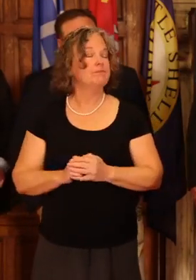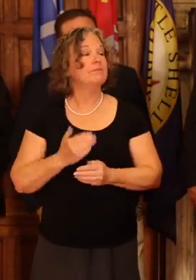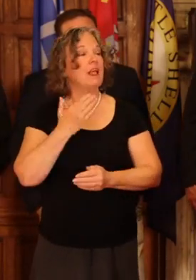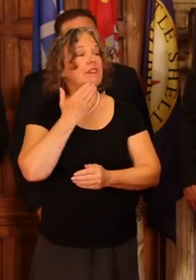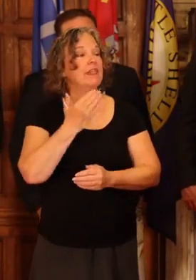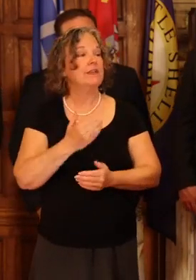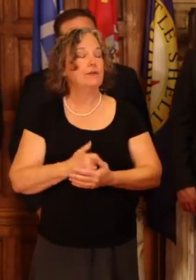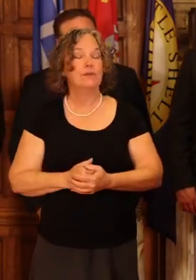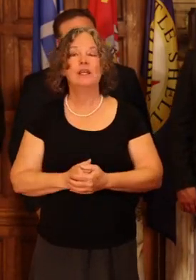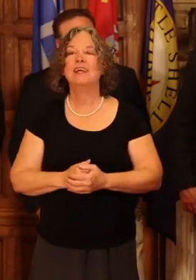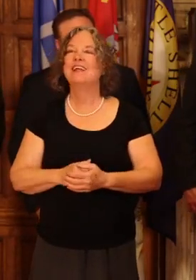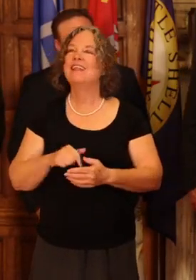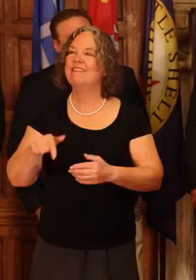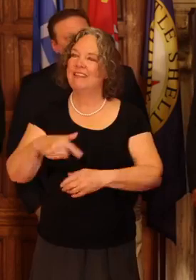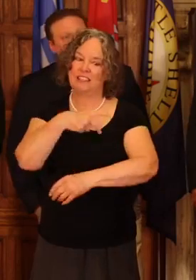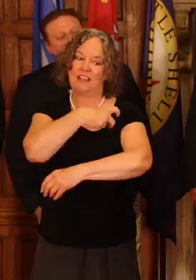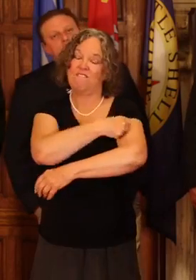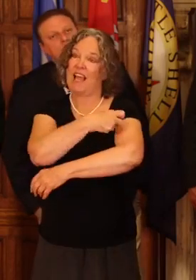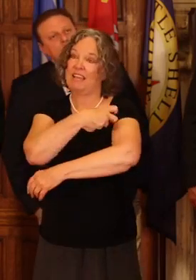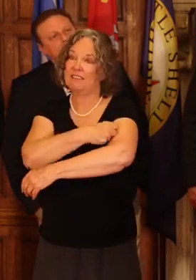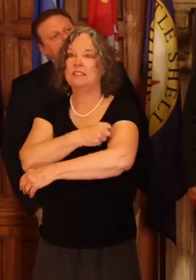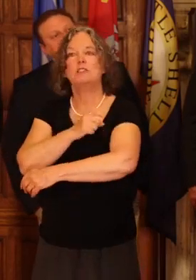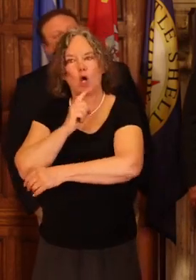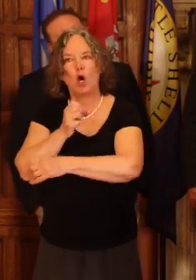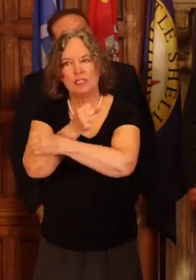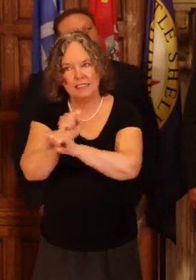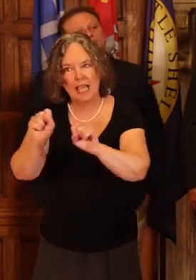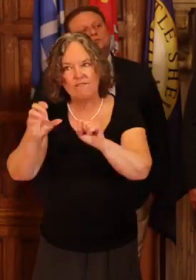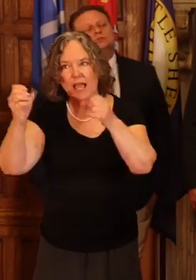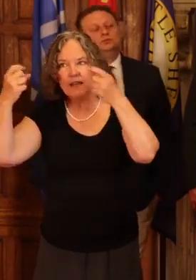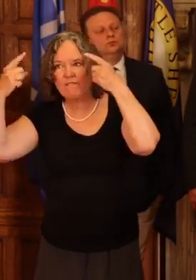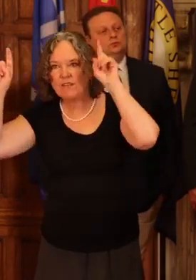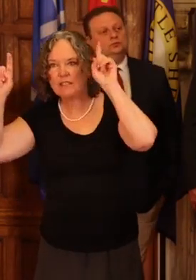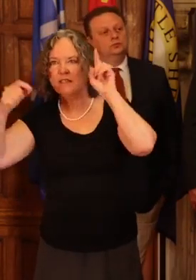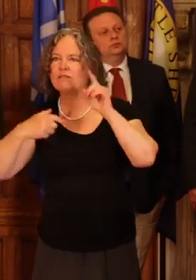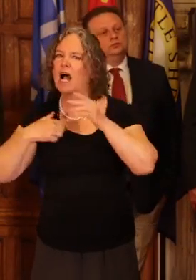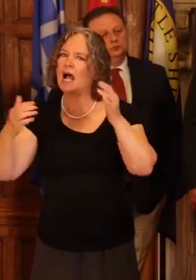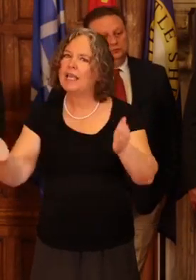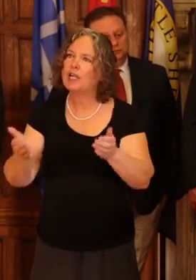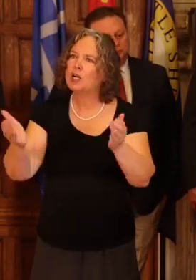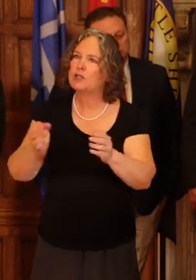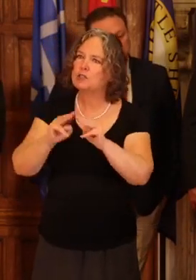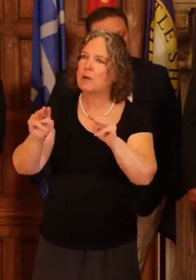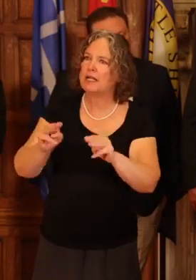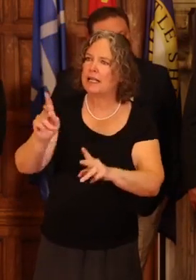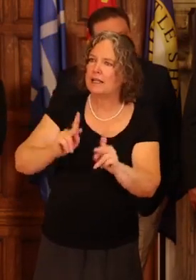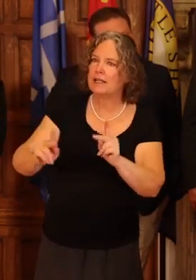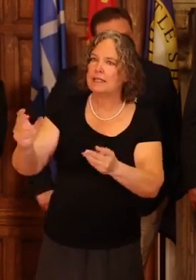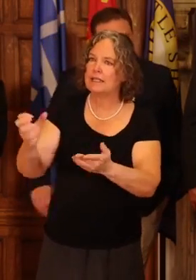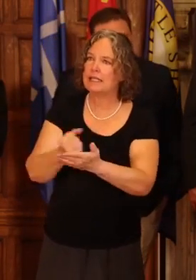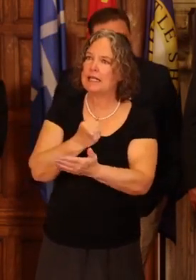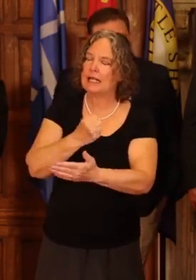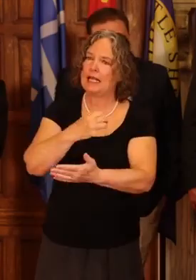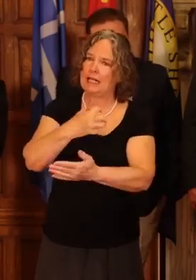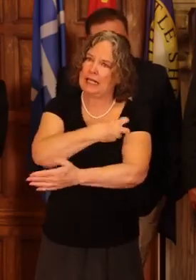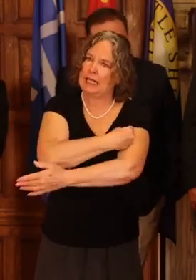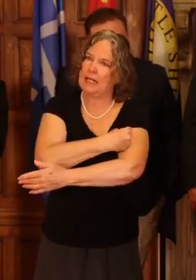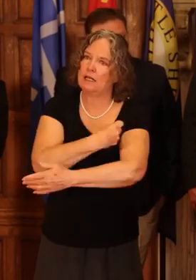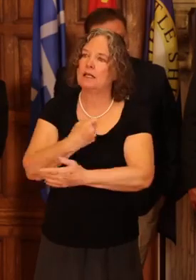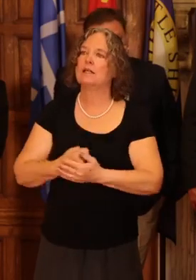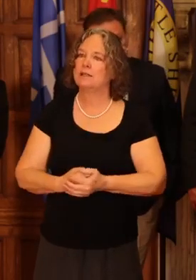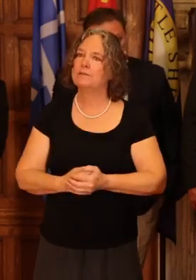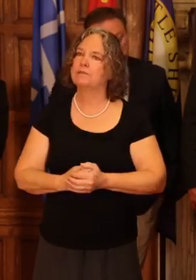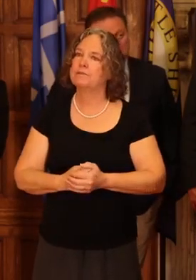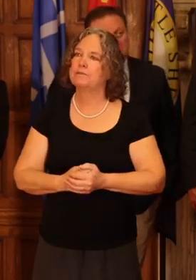you, Catherine. And these vaccines are safe and effective. I encourage Montanans to get one. That